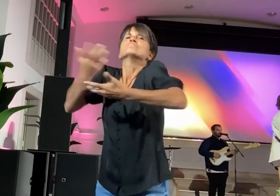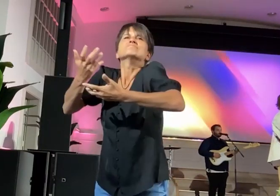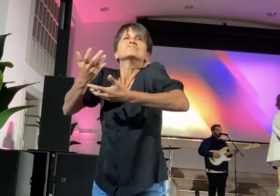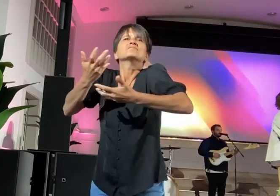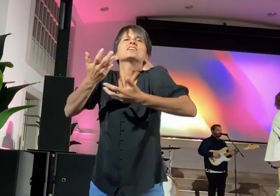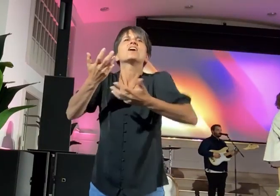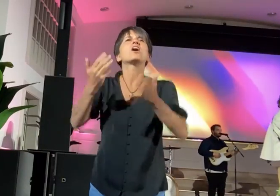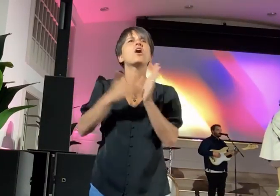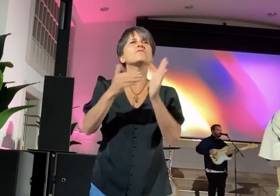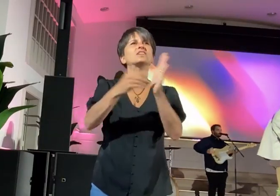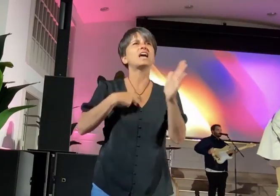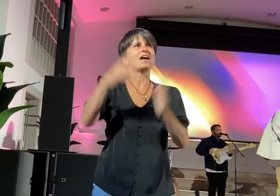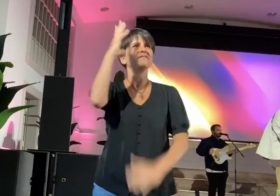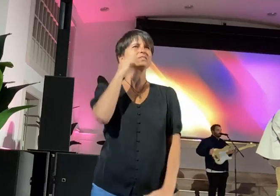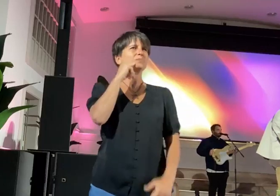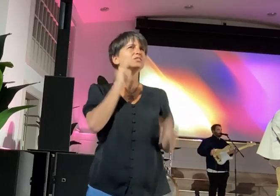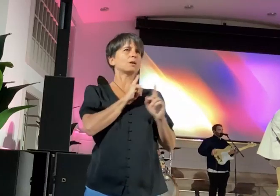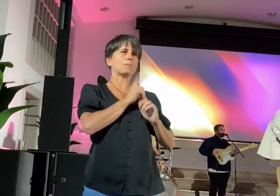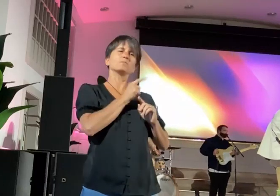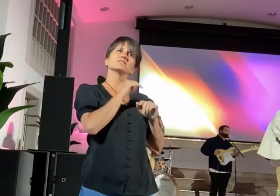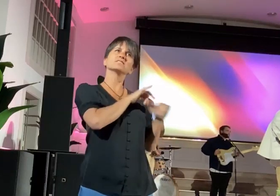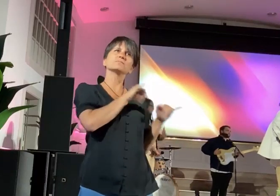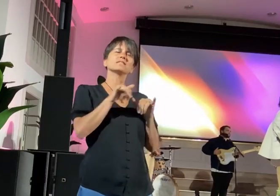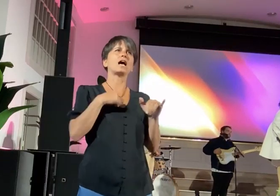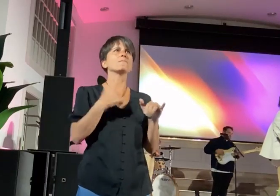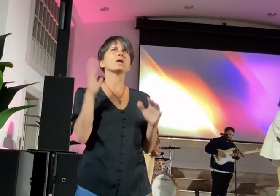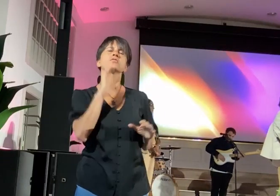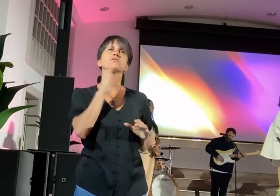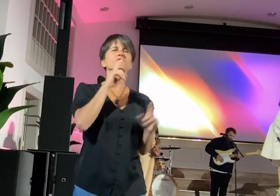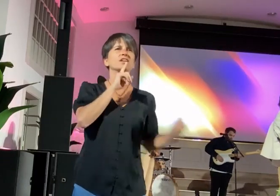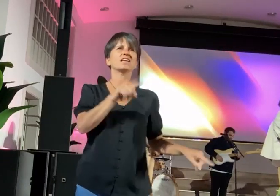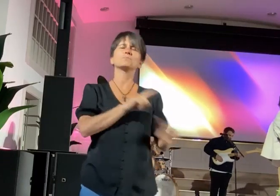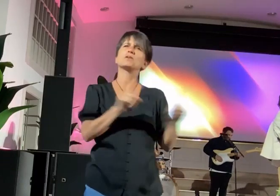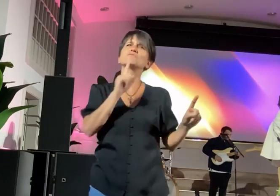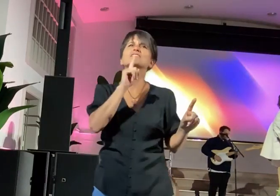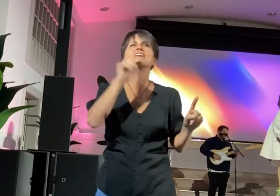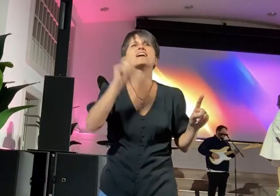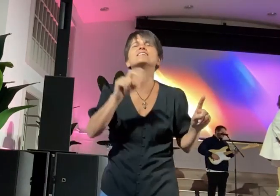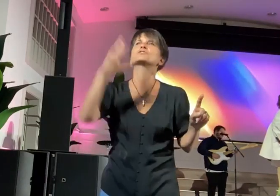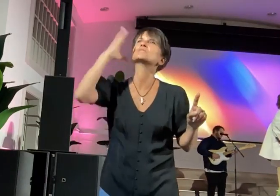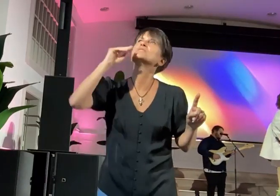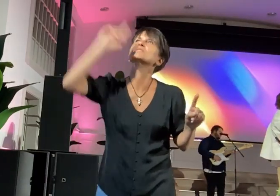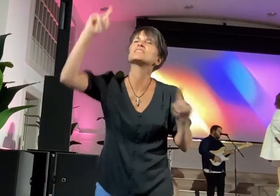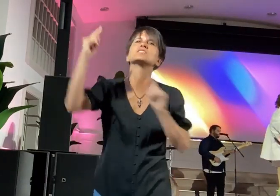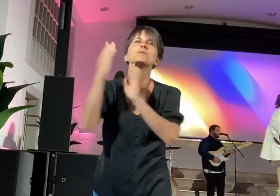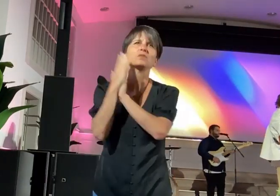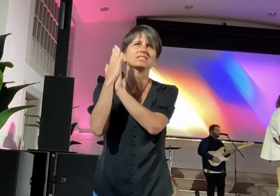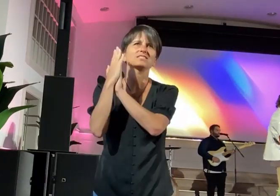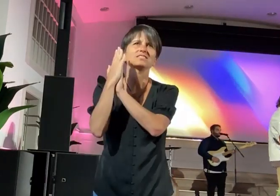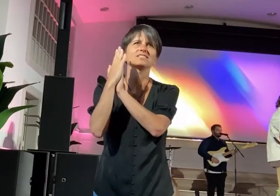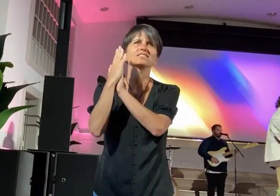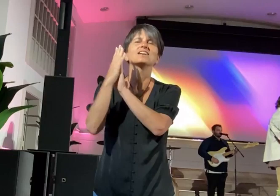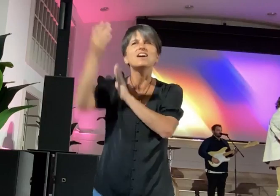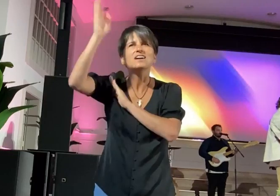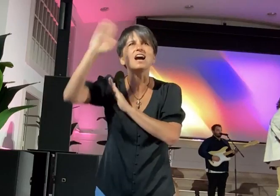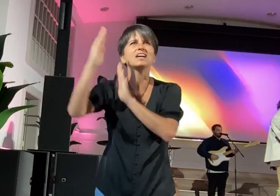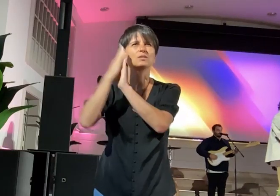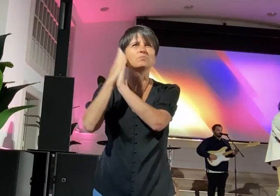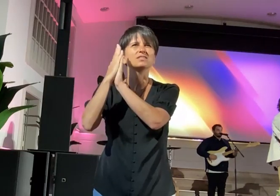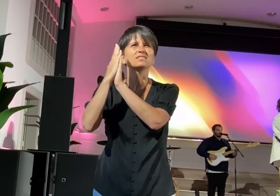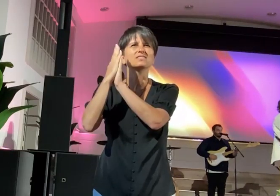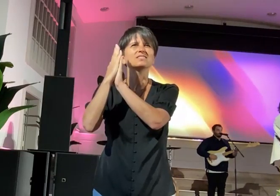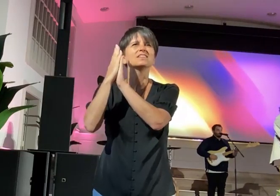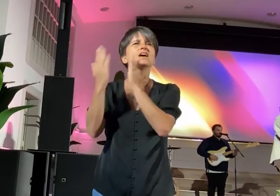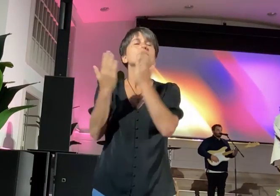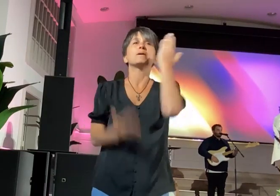times I've walked into moments like this and I've been asking for an answer, but really I just needed the presence of God. Maybe you're here today